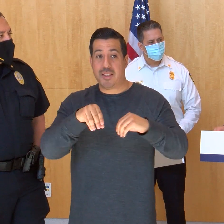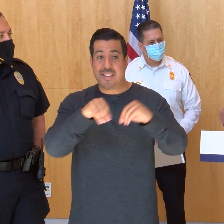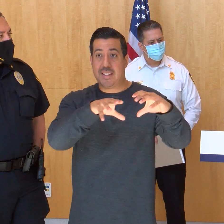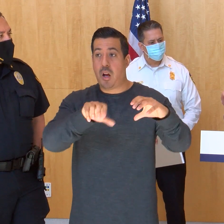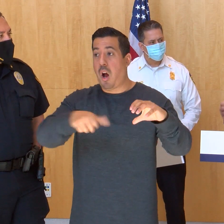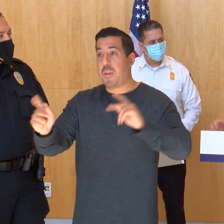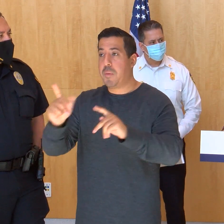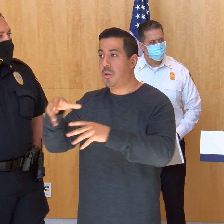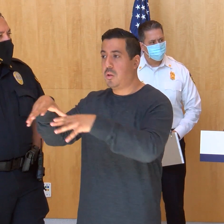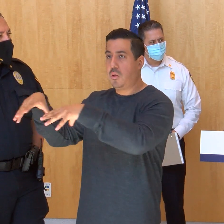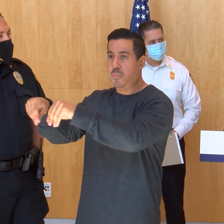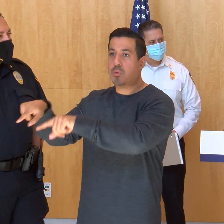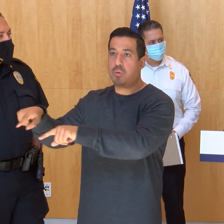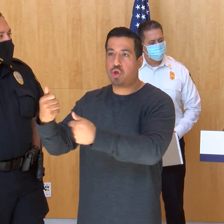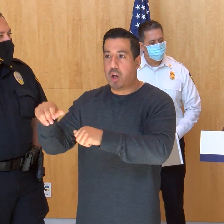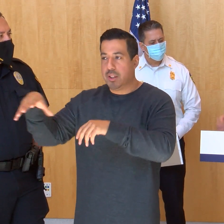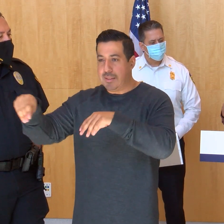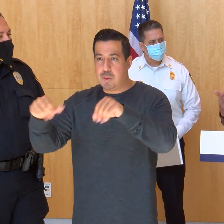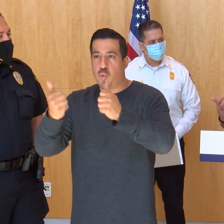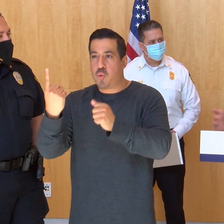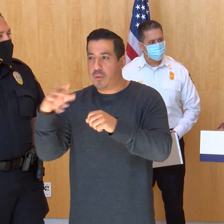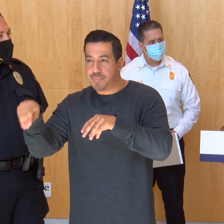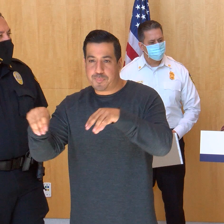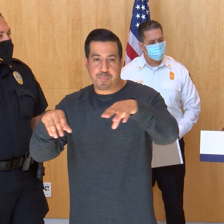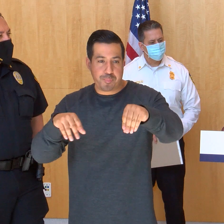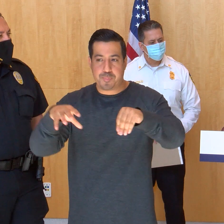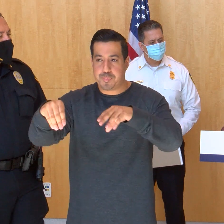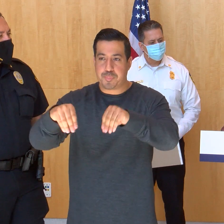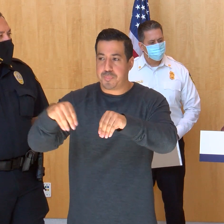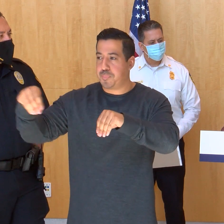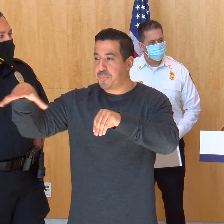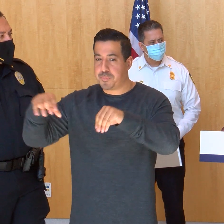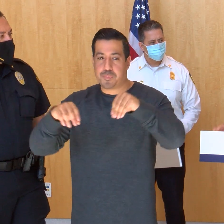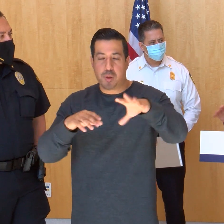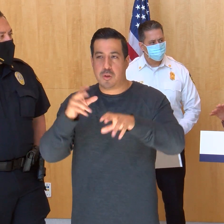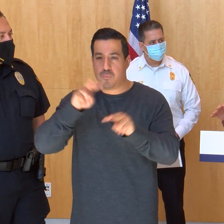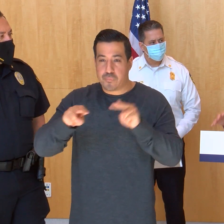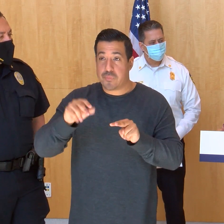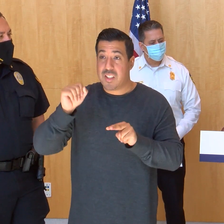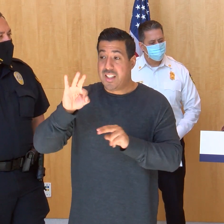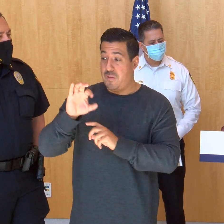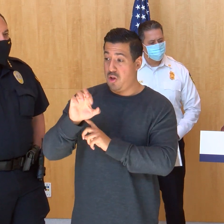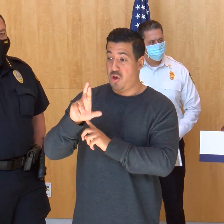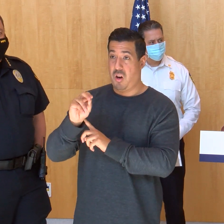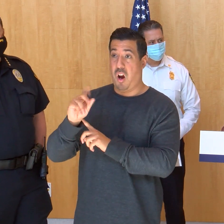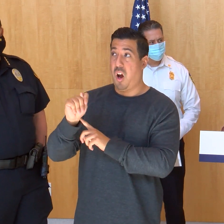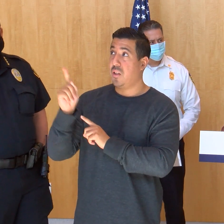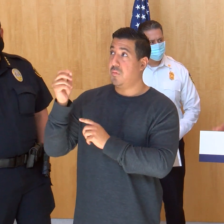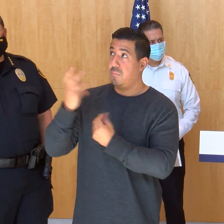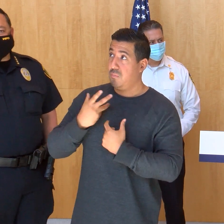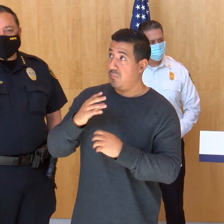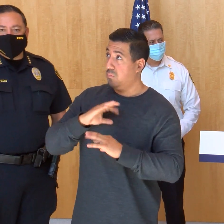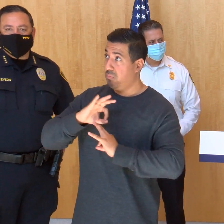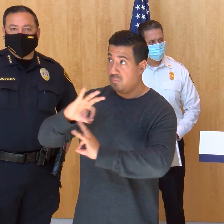time and replace them with customers who haven't been out. And that process is ongoing right now. We hope that if ERCOT continues to give us some relief, we hope that